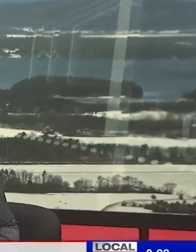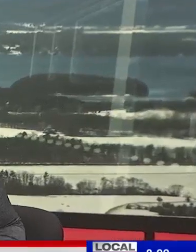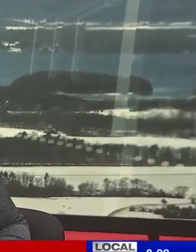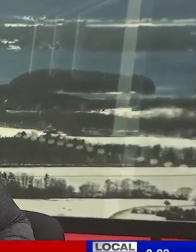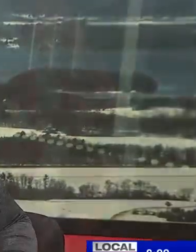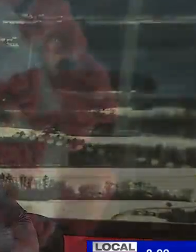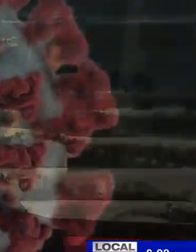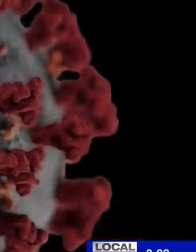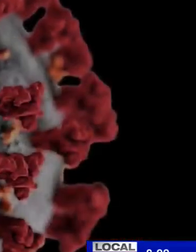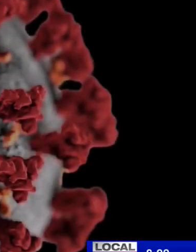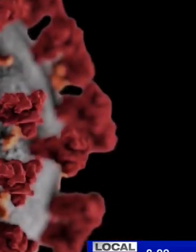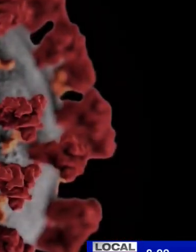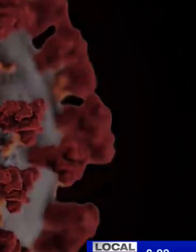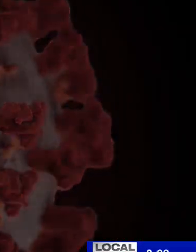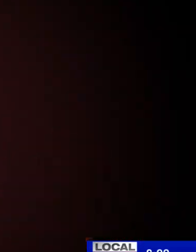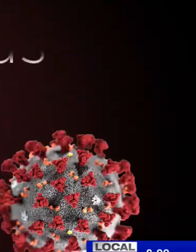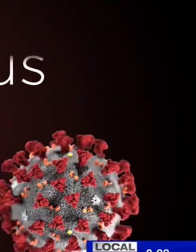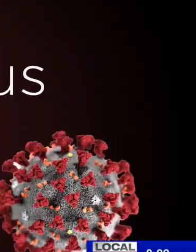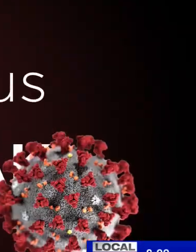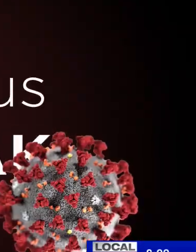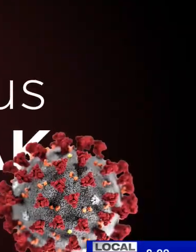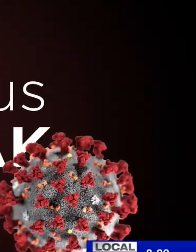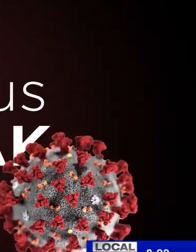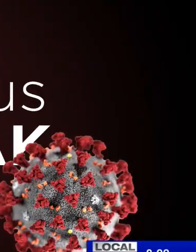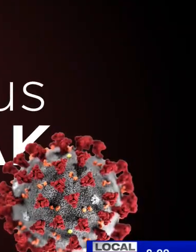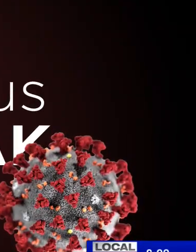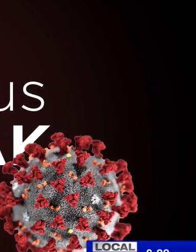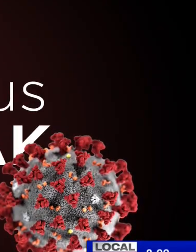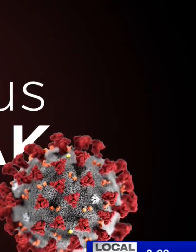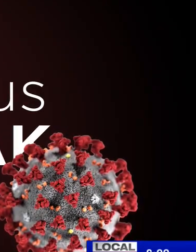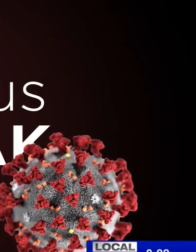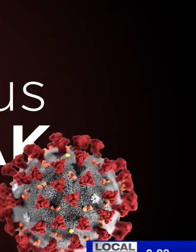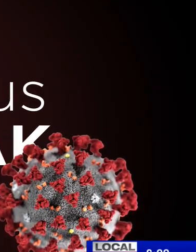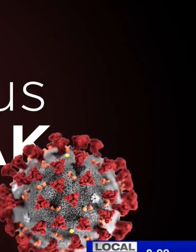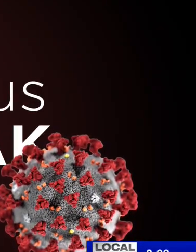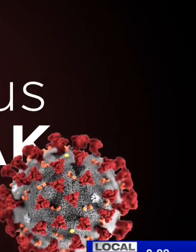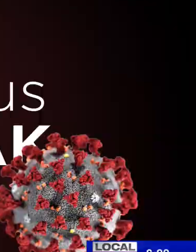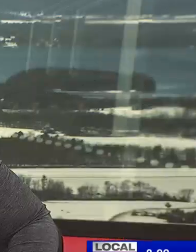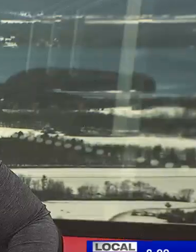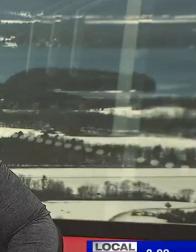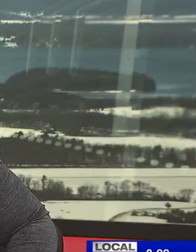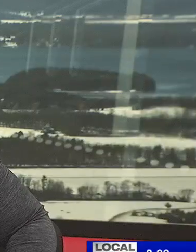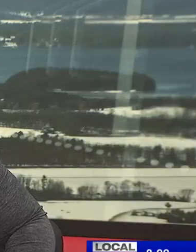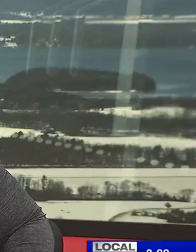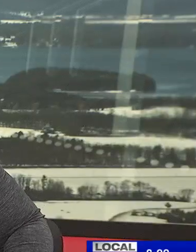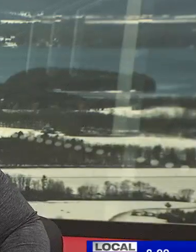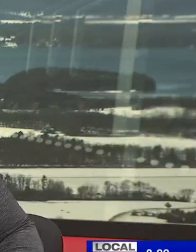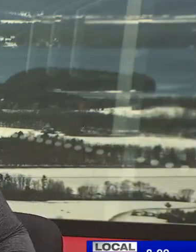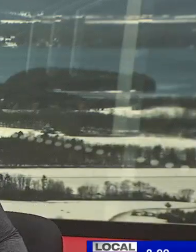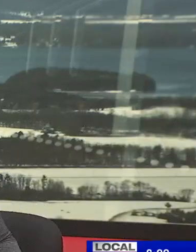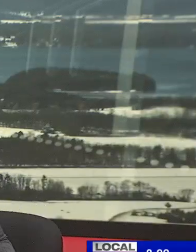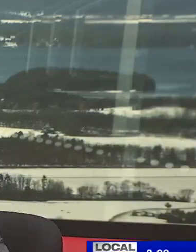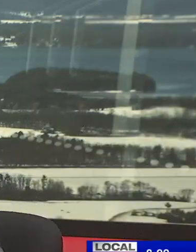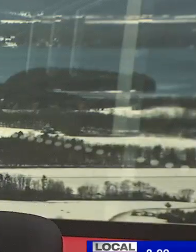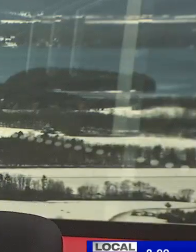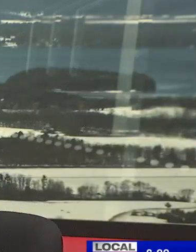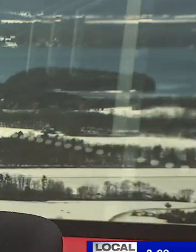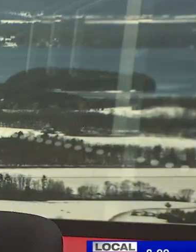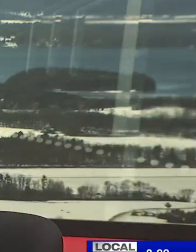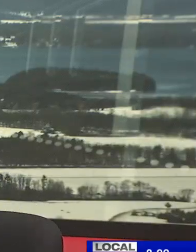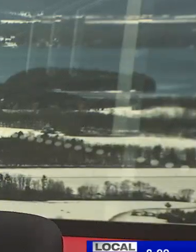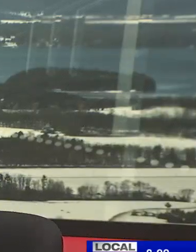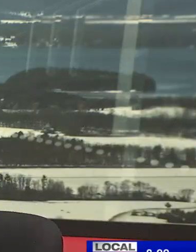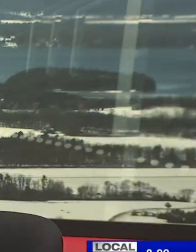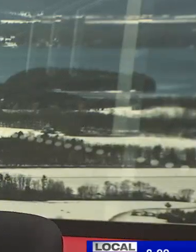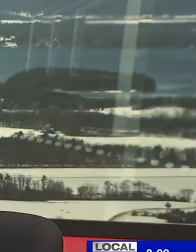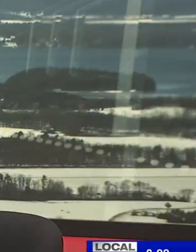Let's get to our coronavirus coverage this Friday night. Eligible Vermonters have been getting their first shot for about 3 days now. We got an update